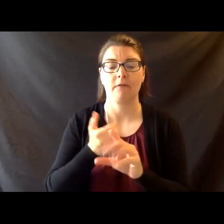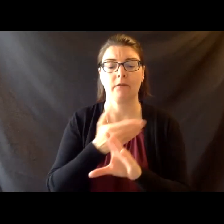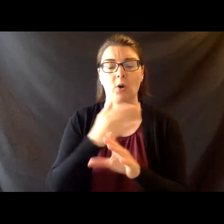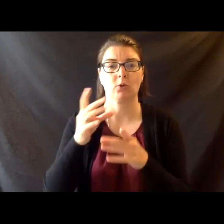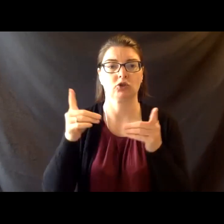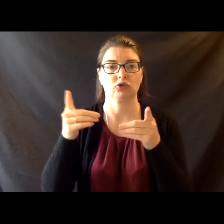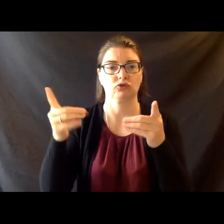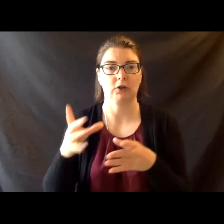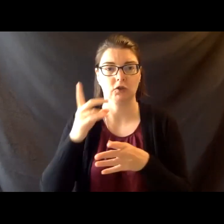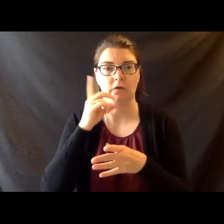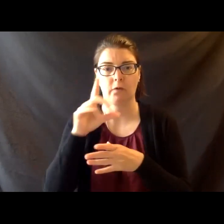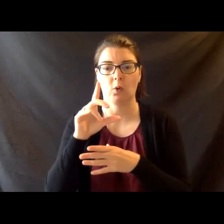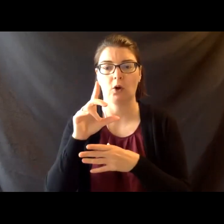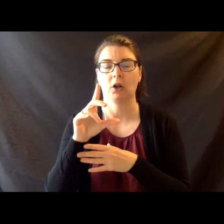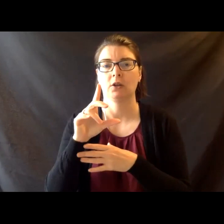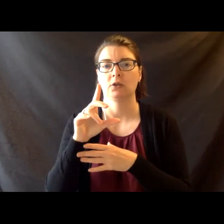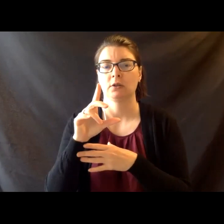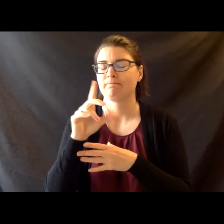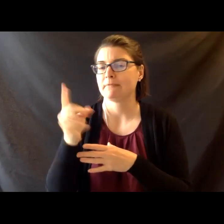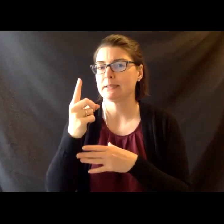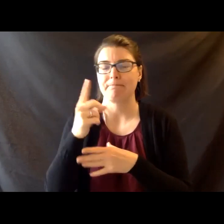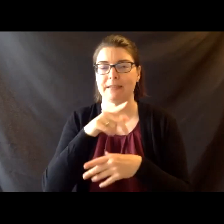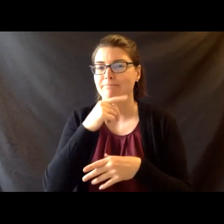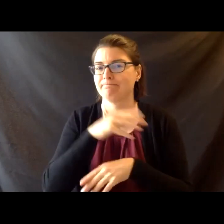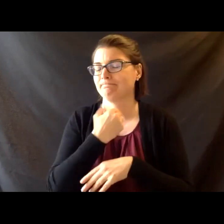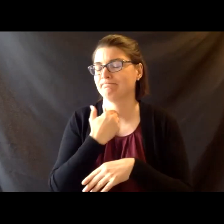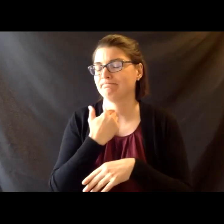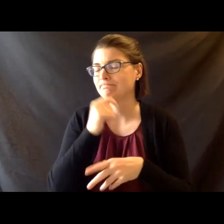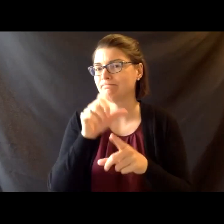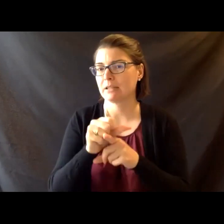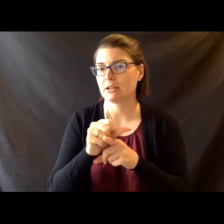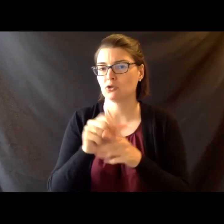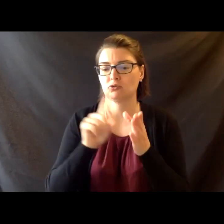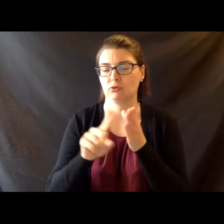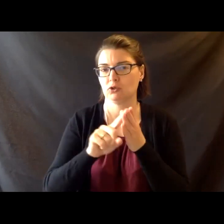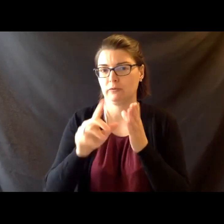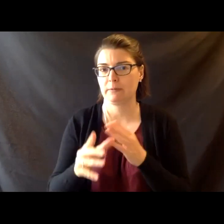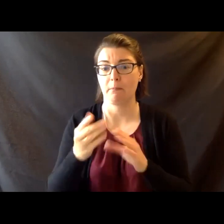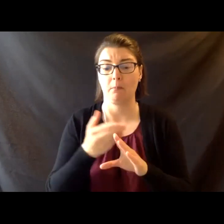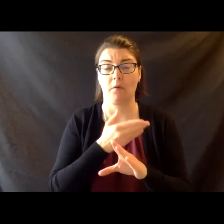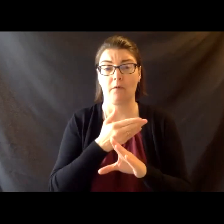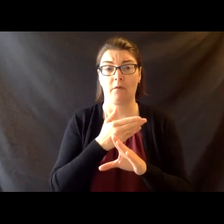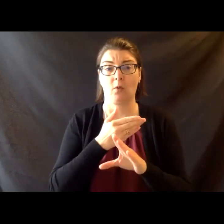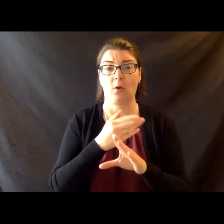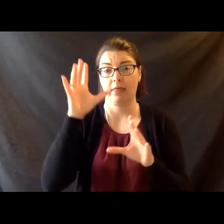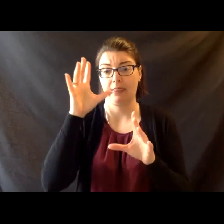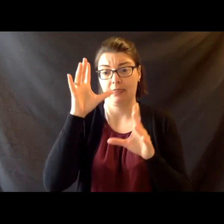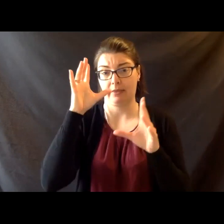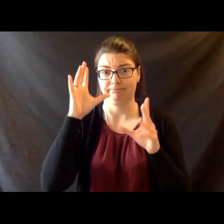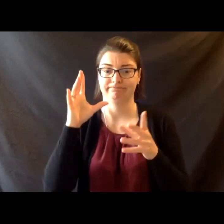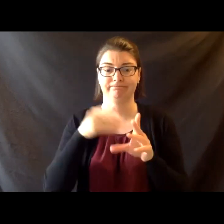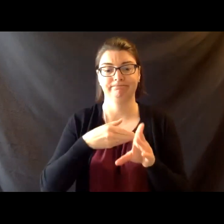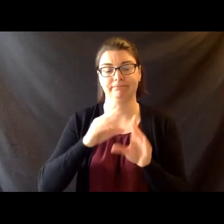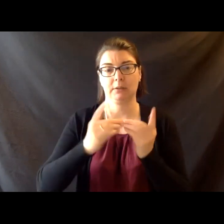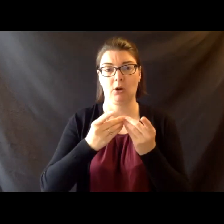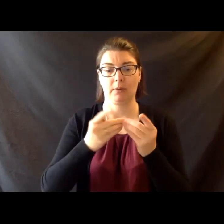York University, where she is a resident scholar. Prior to the inauguration of the Faculty of Environment and Urban